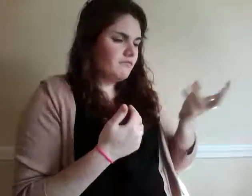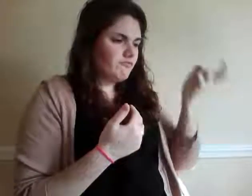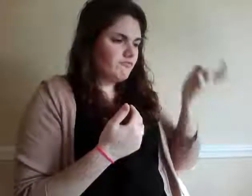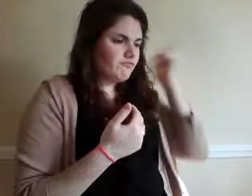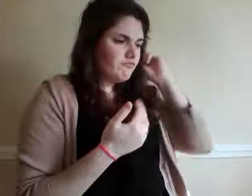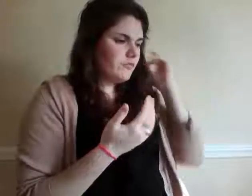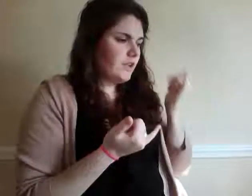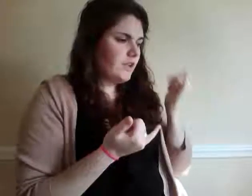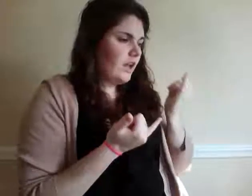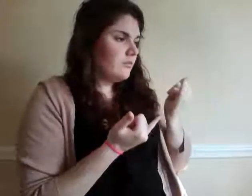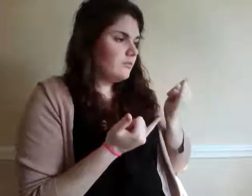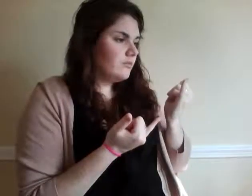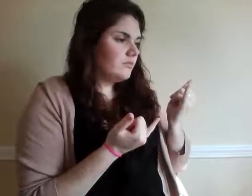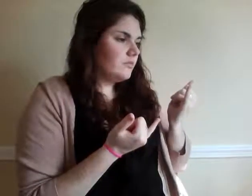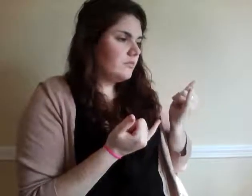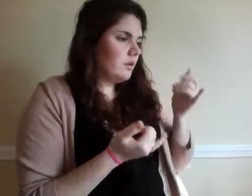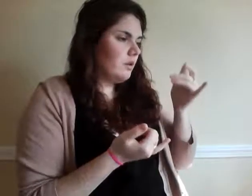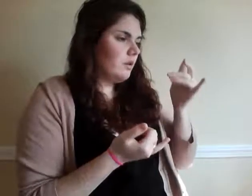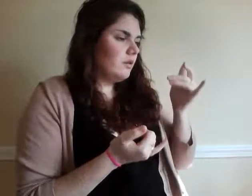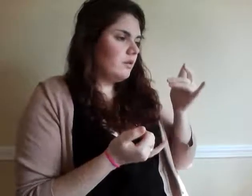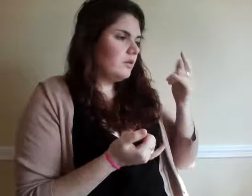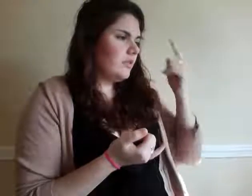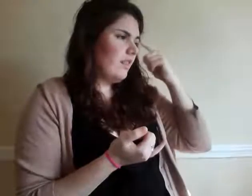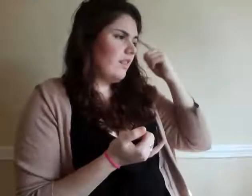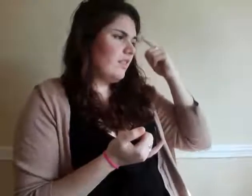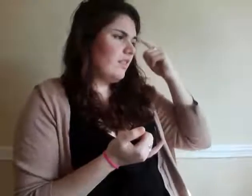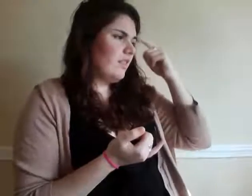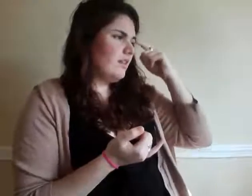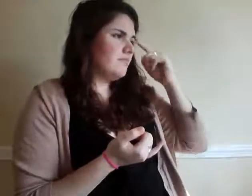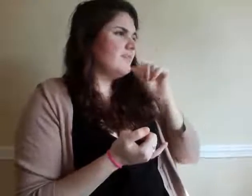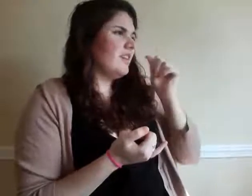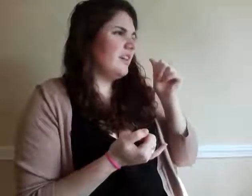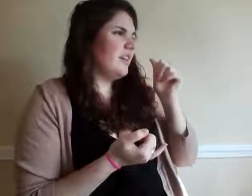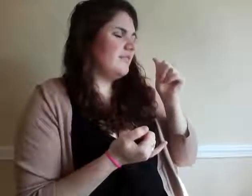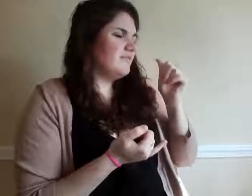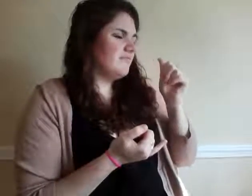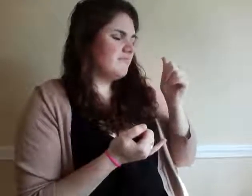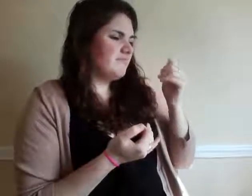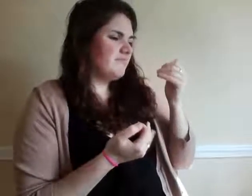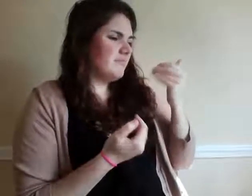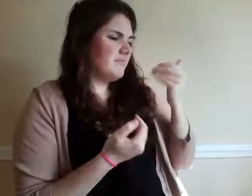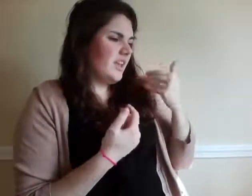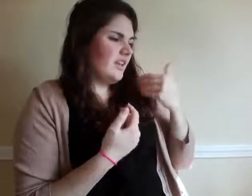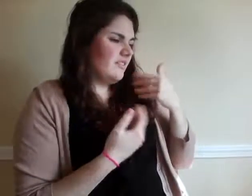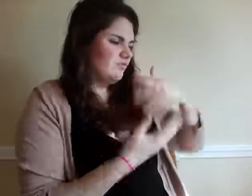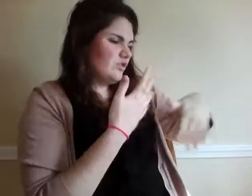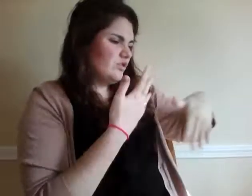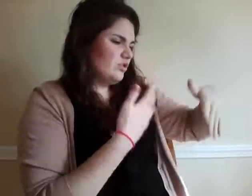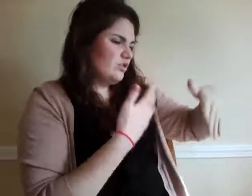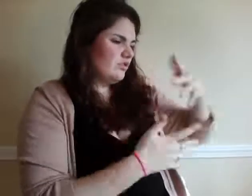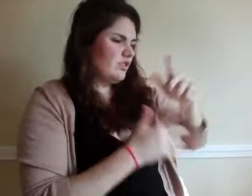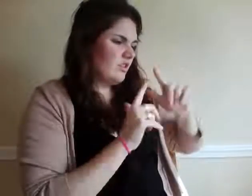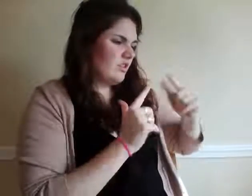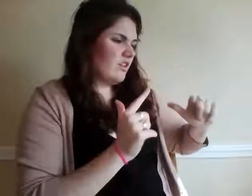we believe that they are getting the kind of socialization language, both in listening and